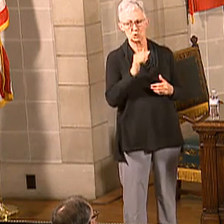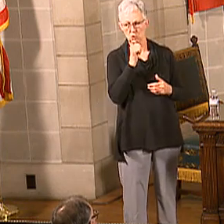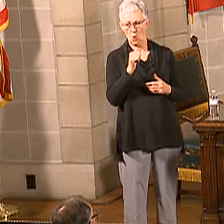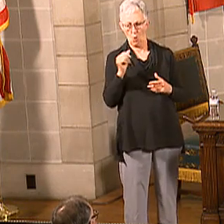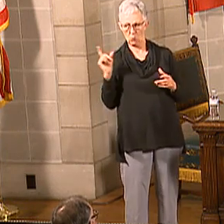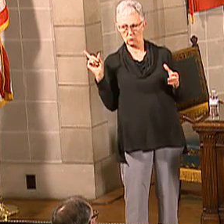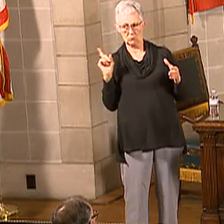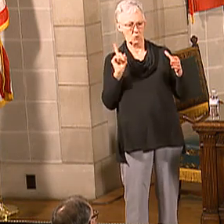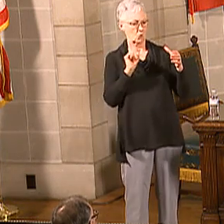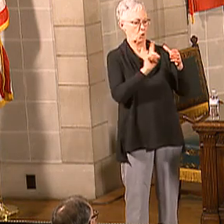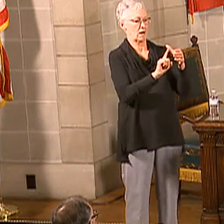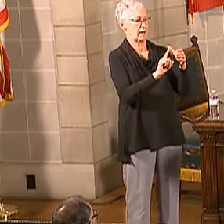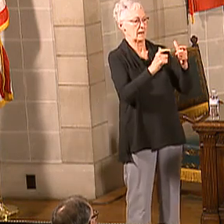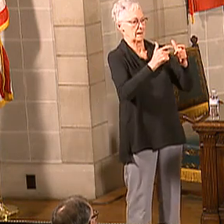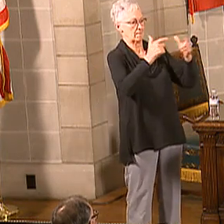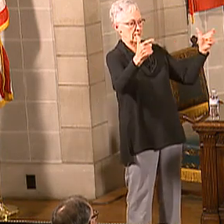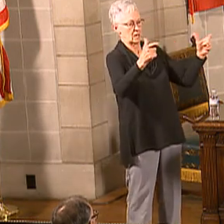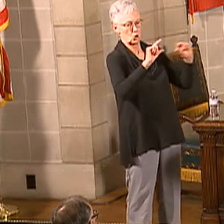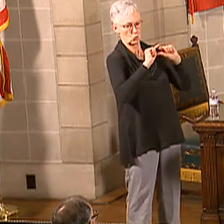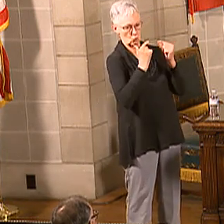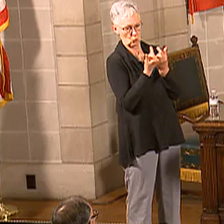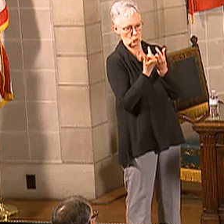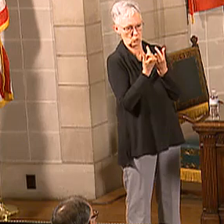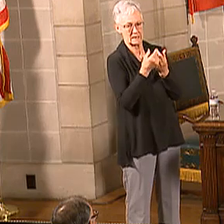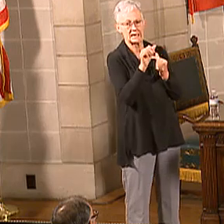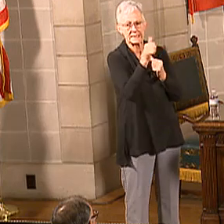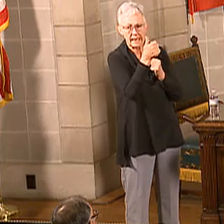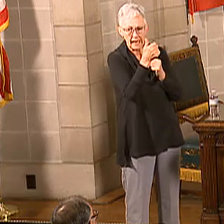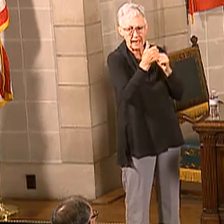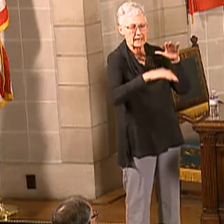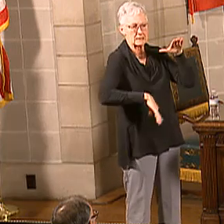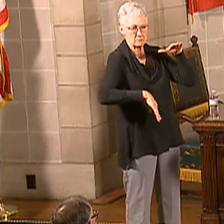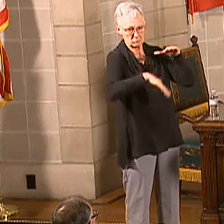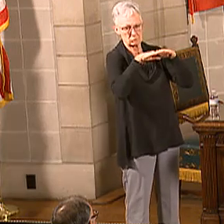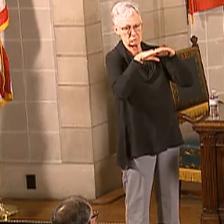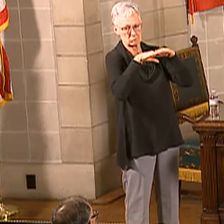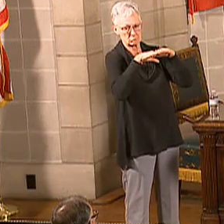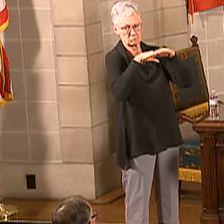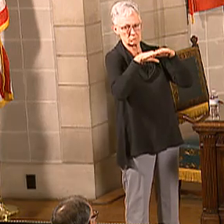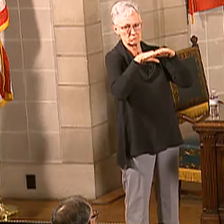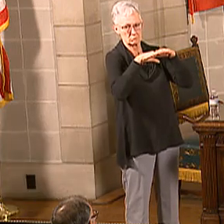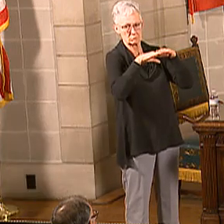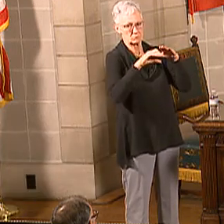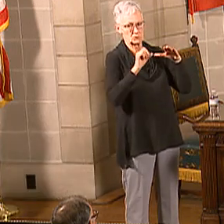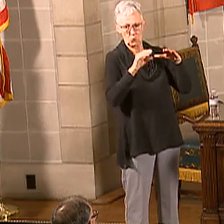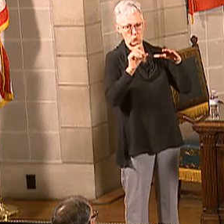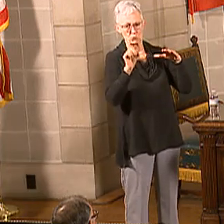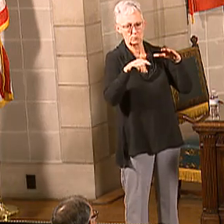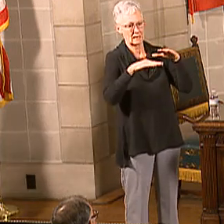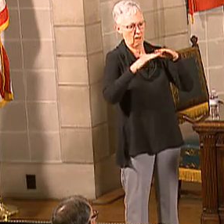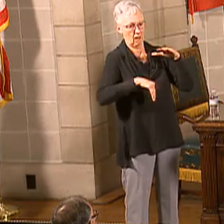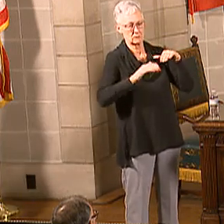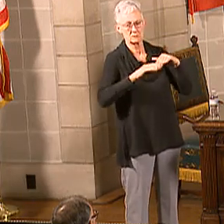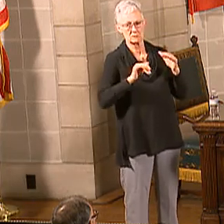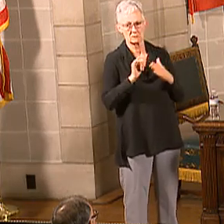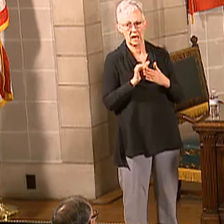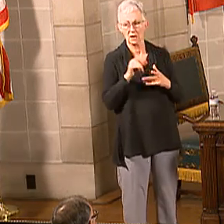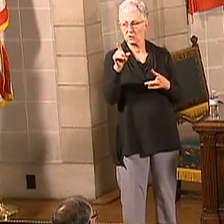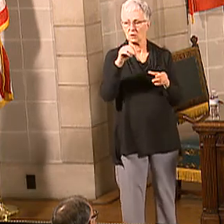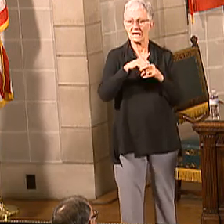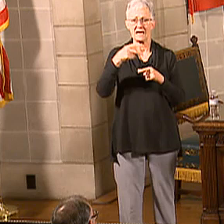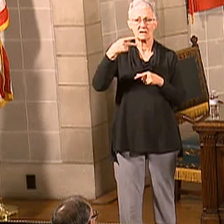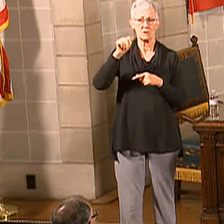say large, we mean 10 is the limit. All groups should be limited at 10 person or less. So if you're in the park and it's a beautiful